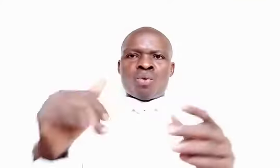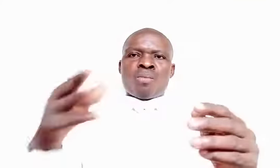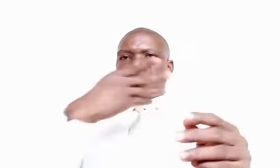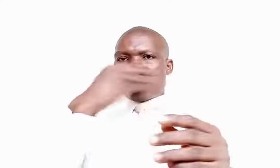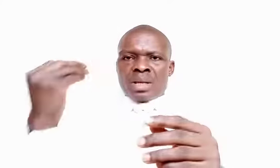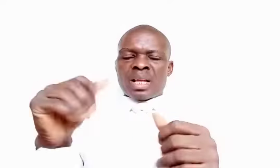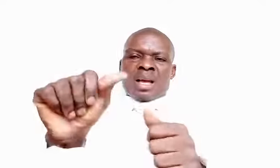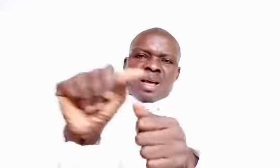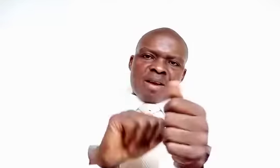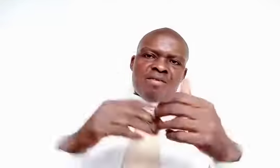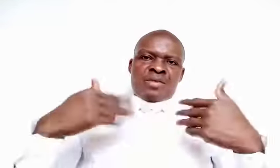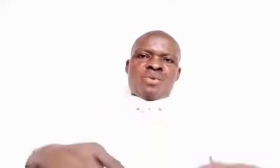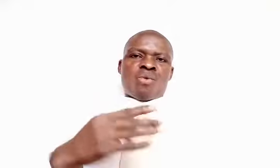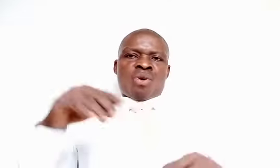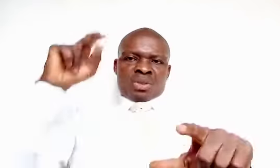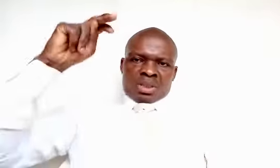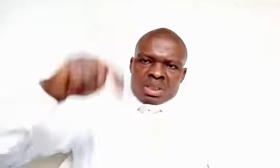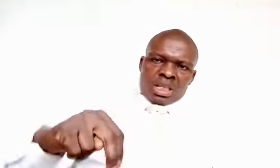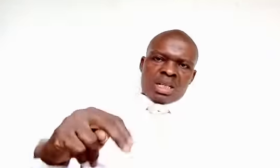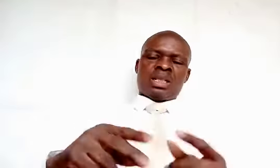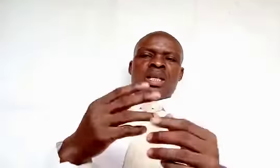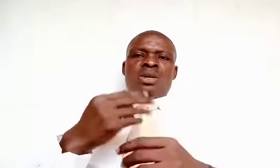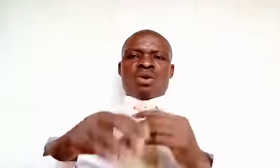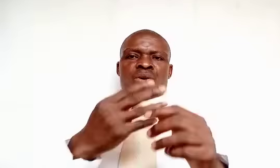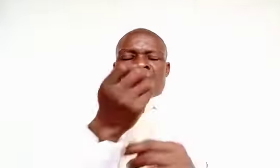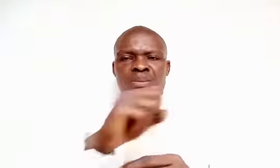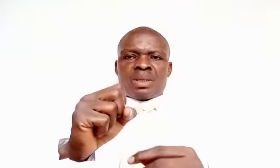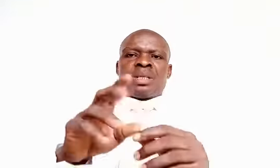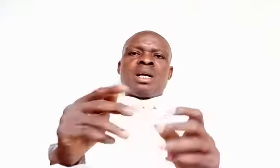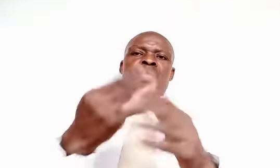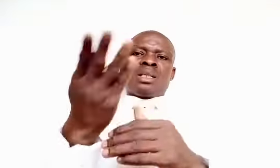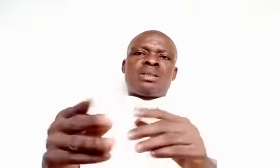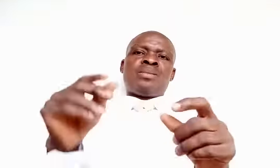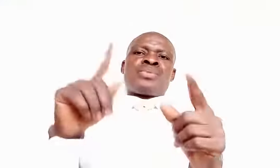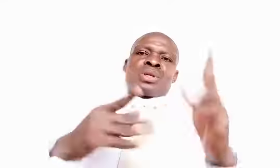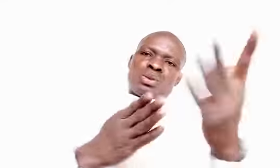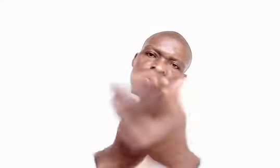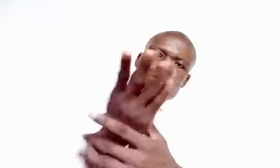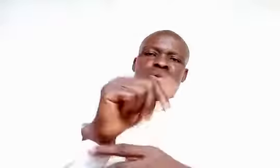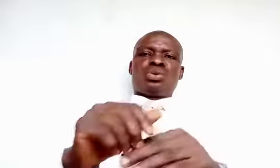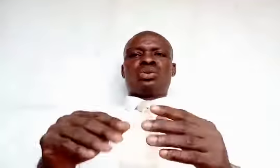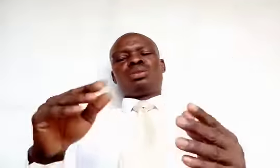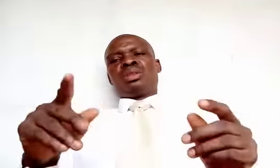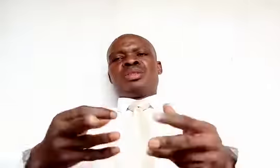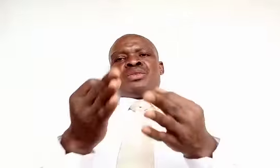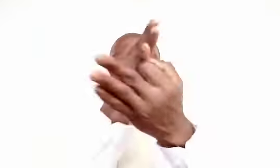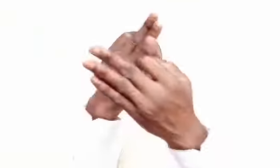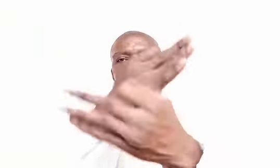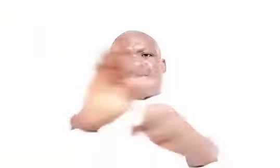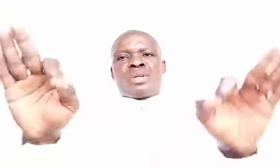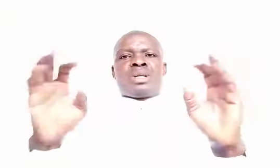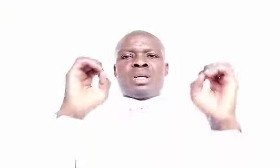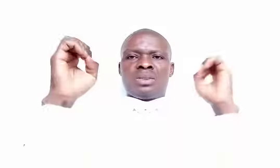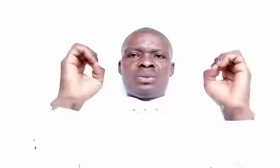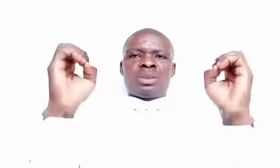needs encouragement. Athletes can be encouraged through scholarship awards or by being given rewards